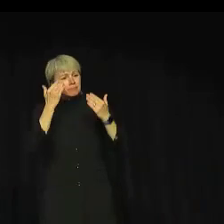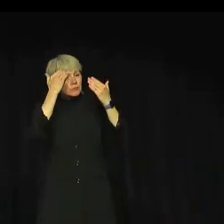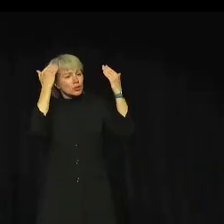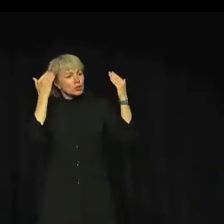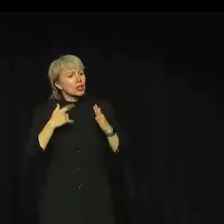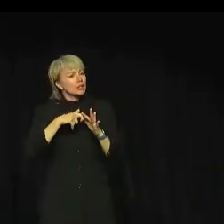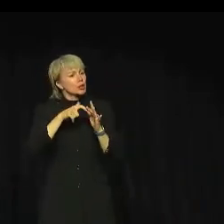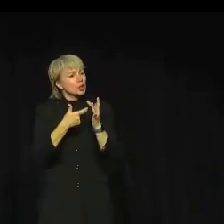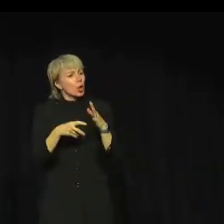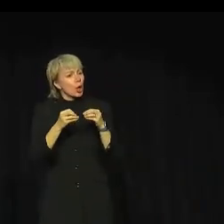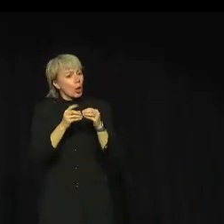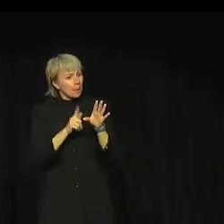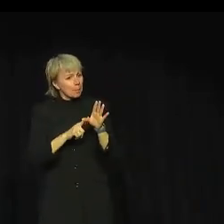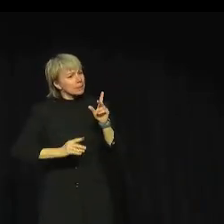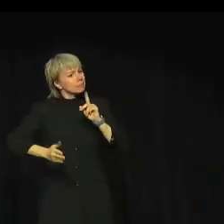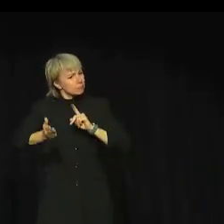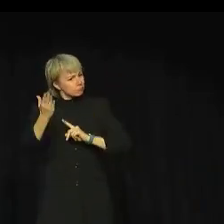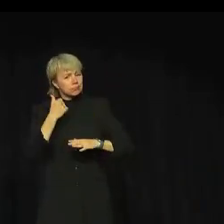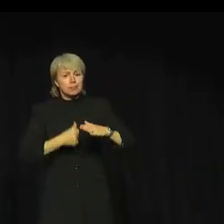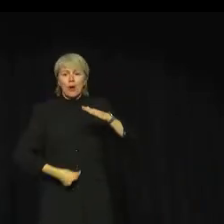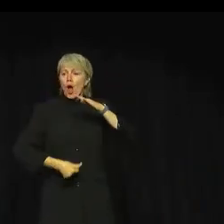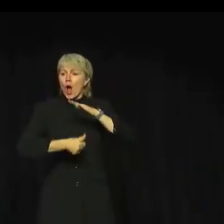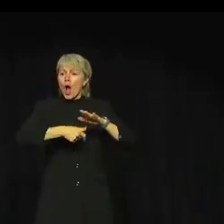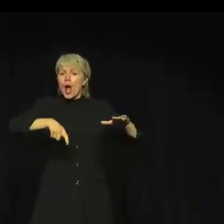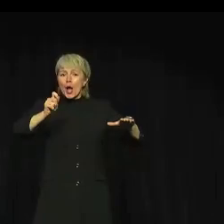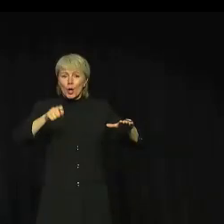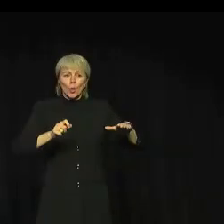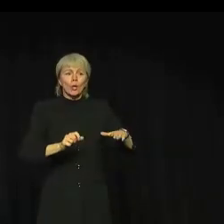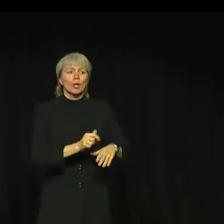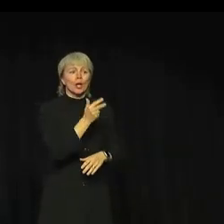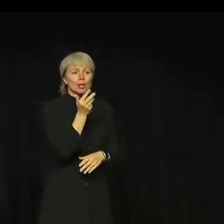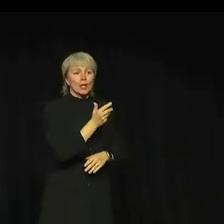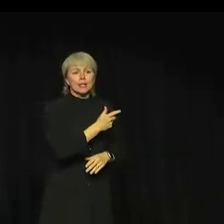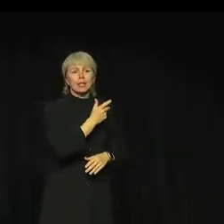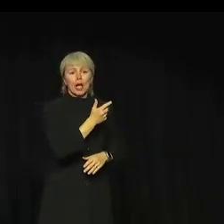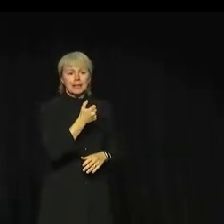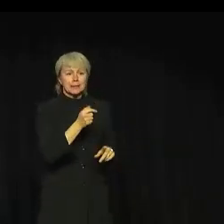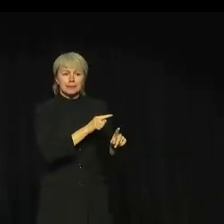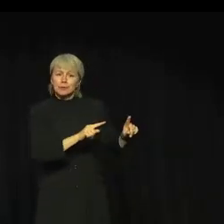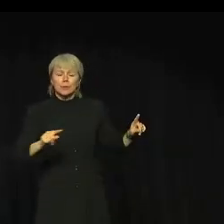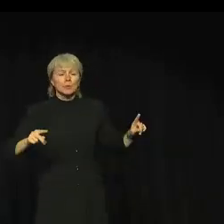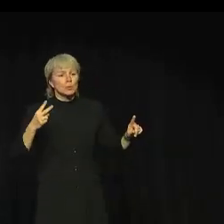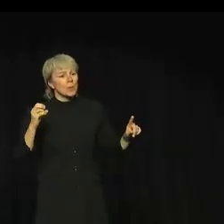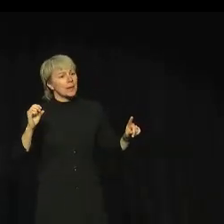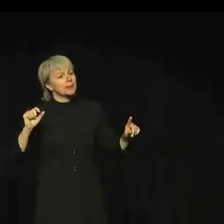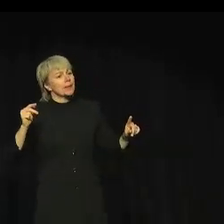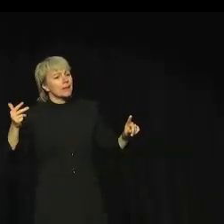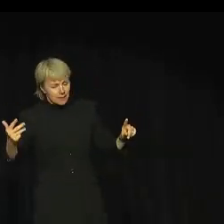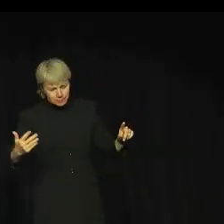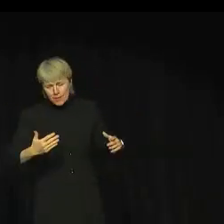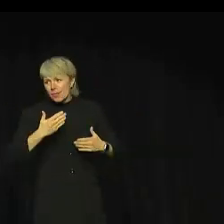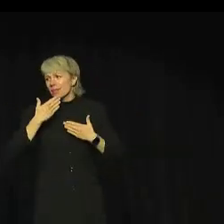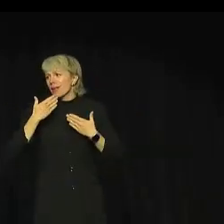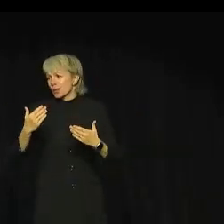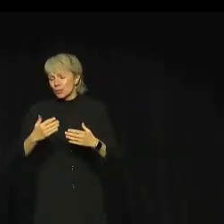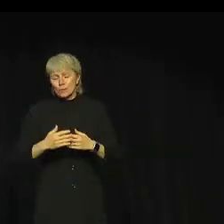has served on the highest court of the land from 1996 to 2009. Thank you so much, Justice